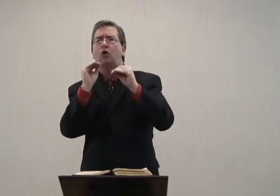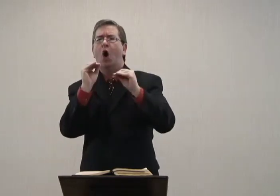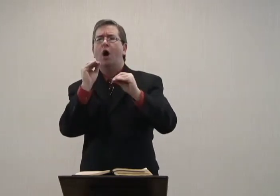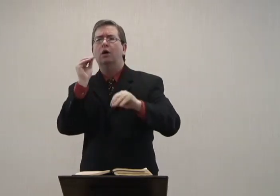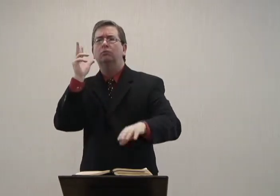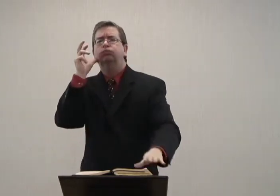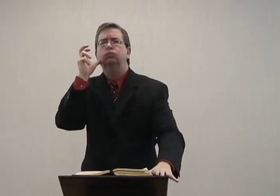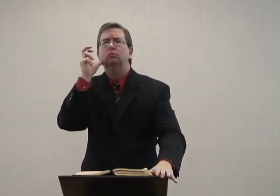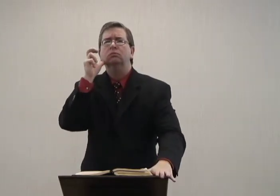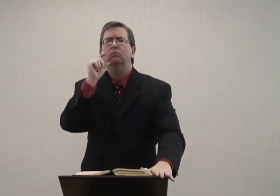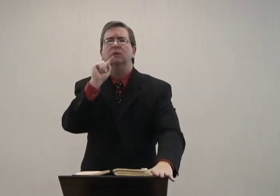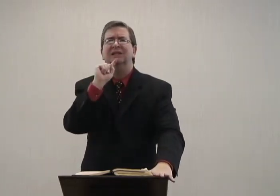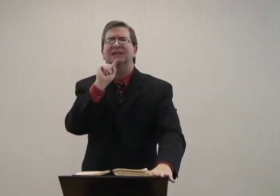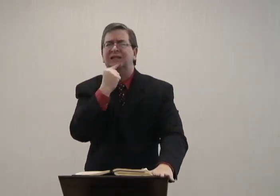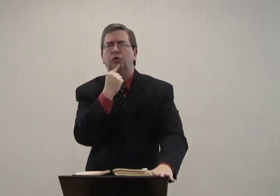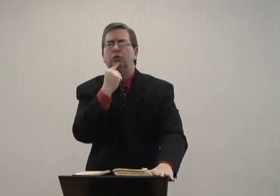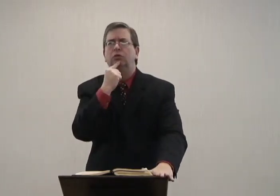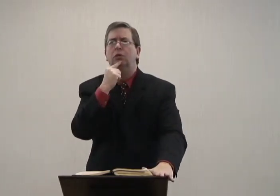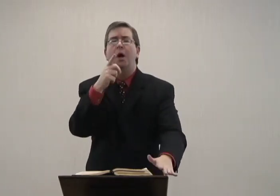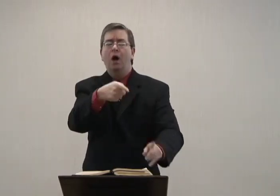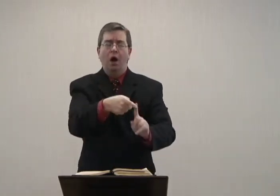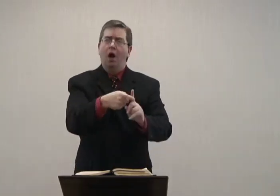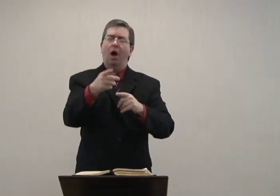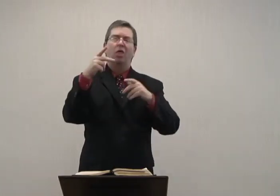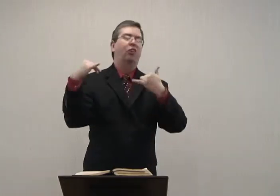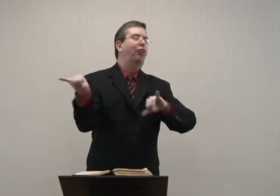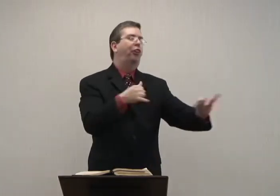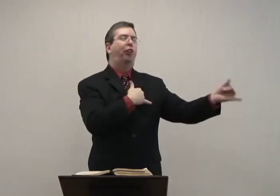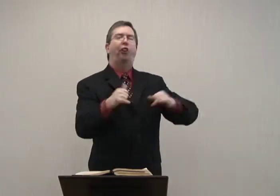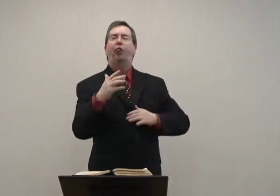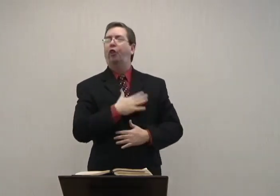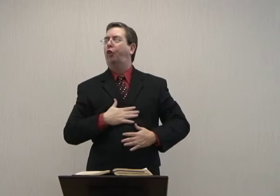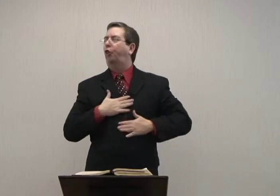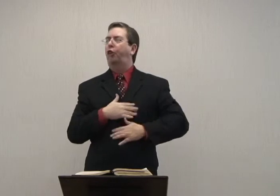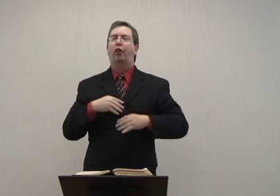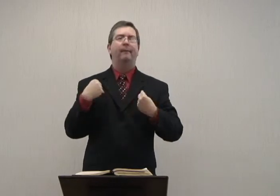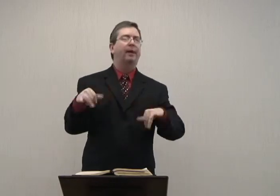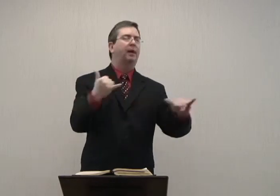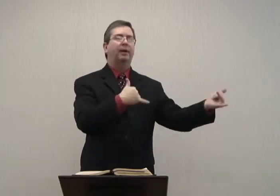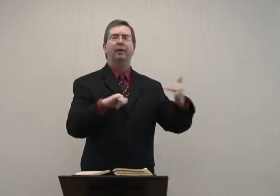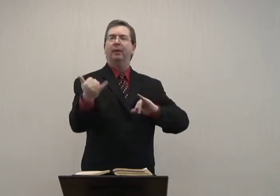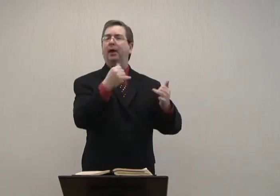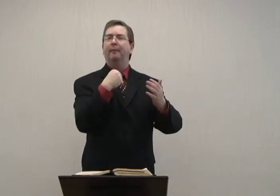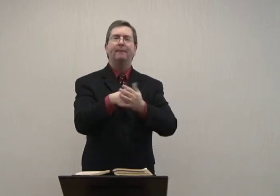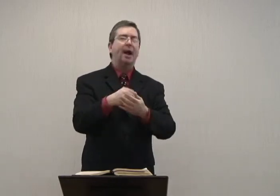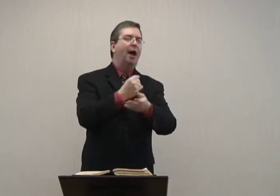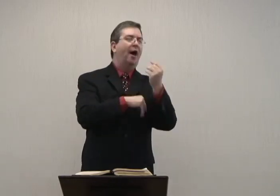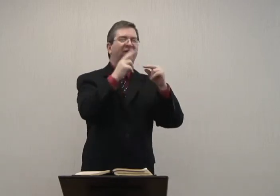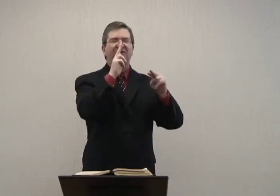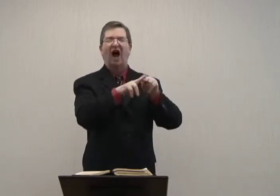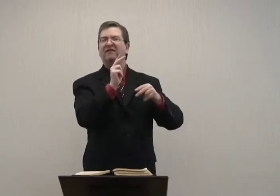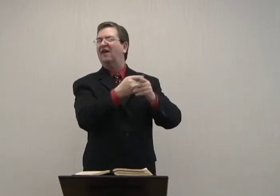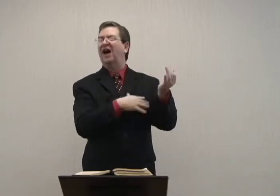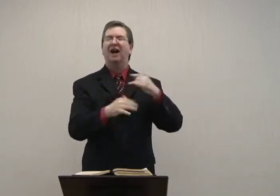God. And listen, be serious. Not to me just fooling around,